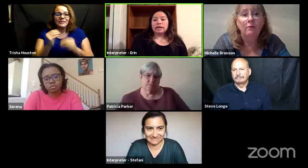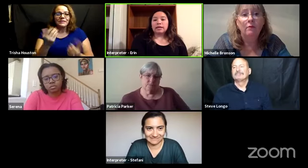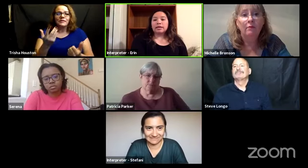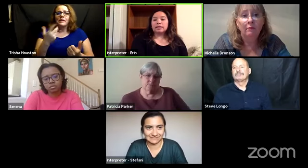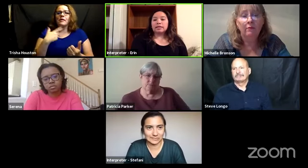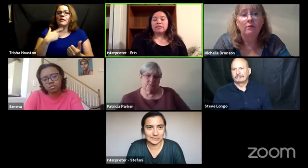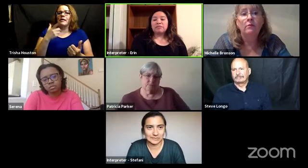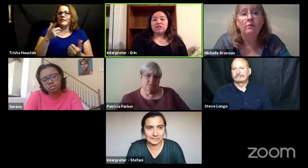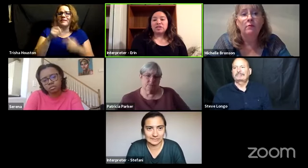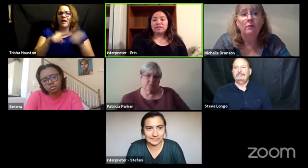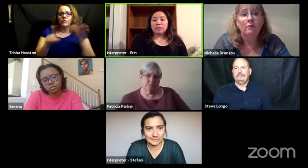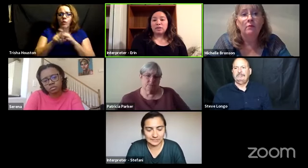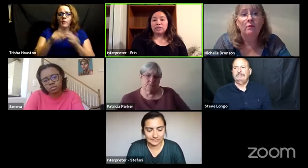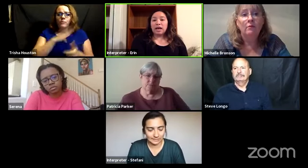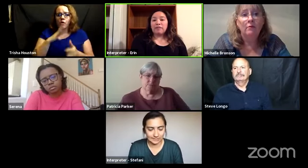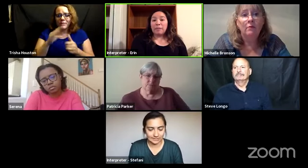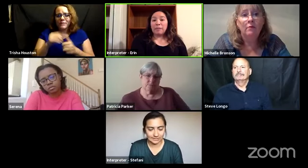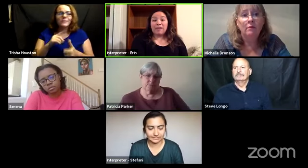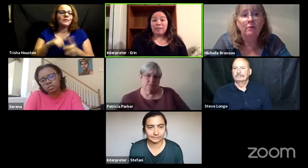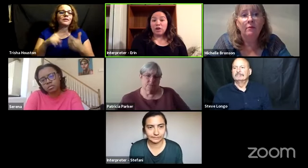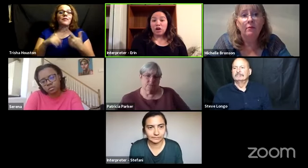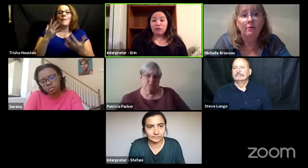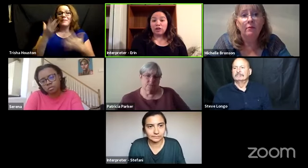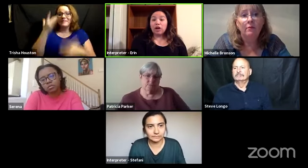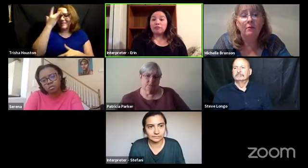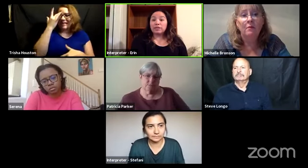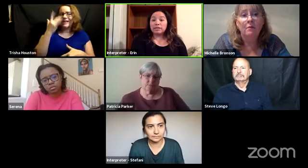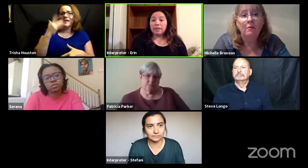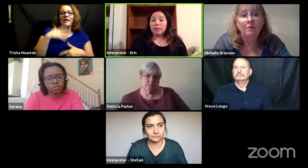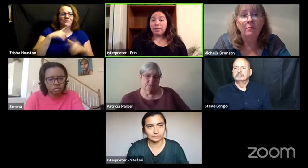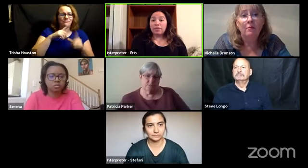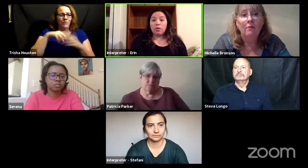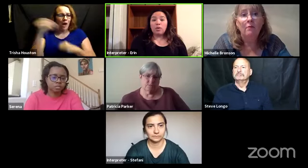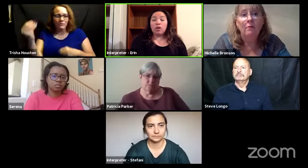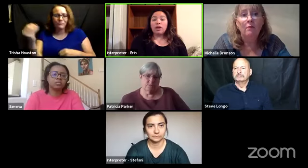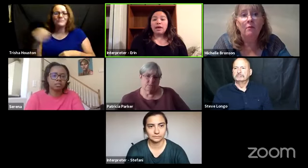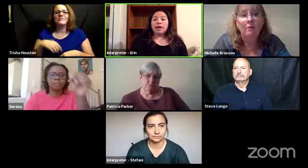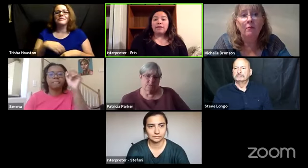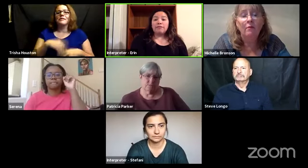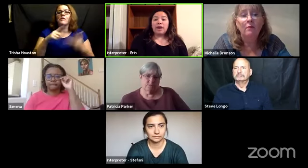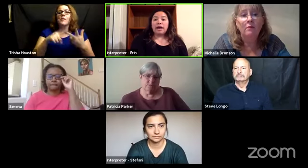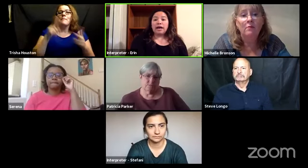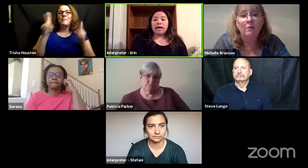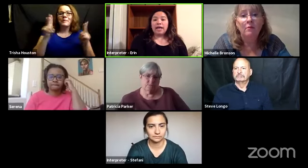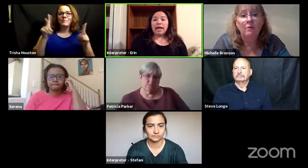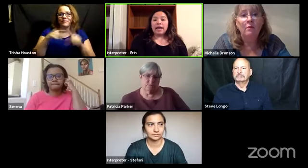like Steve mentioned, if I'm gone for a conference that month, or if